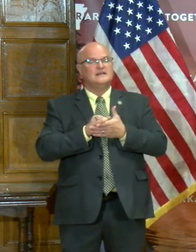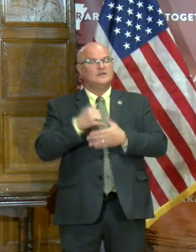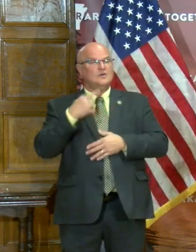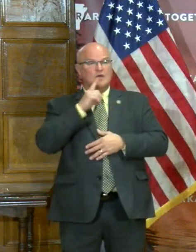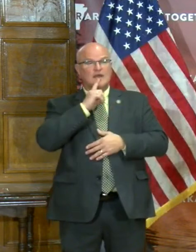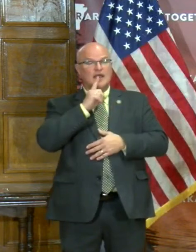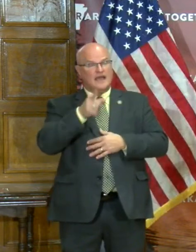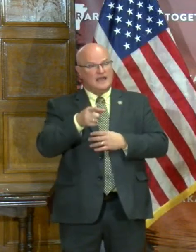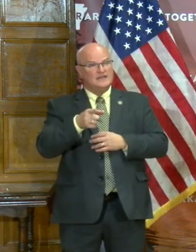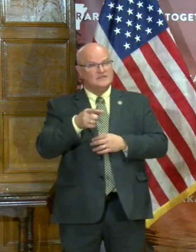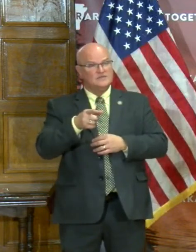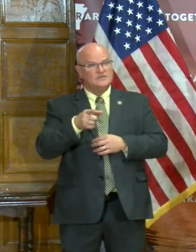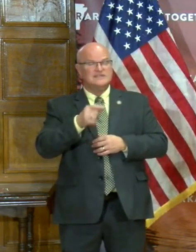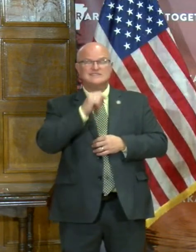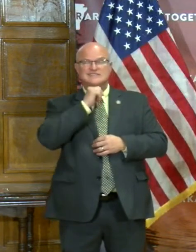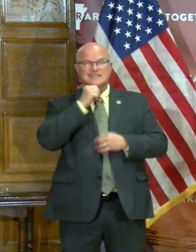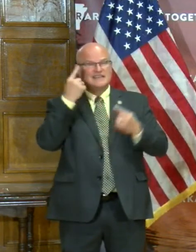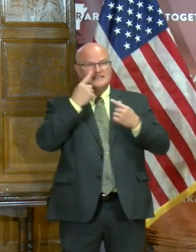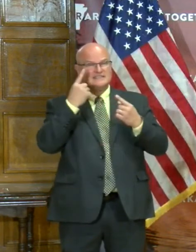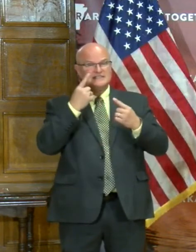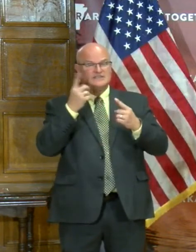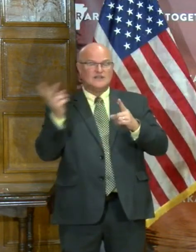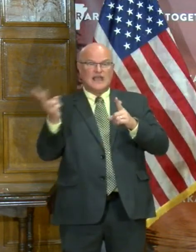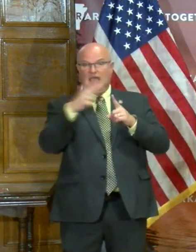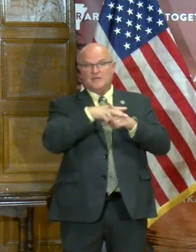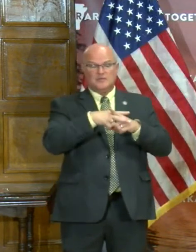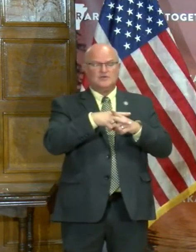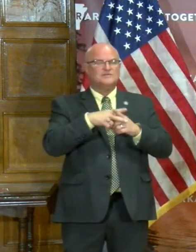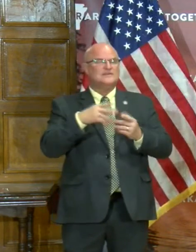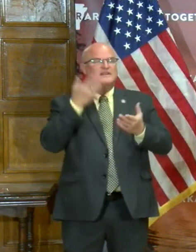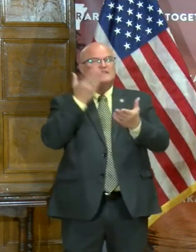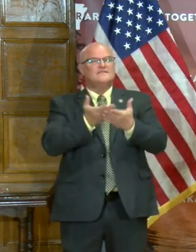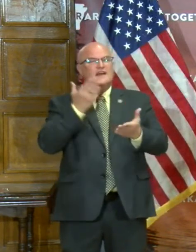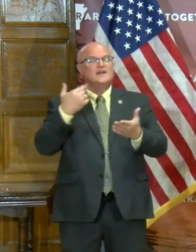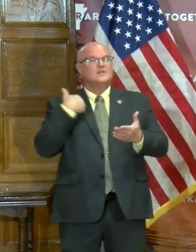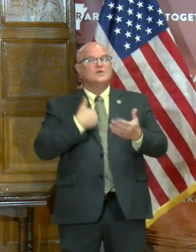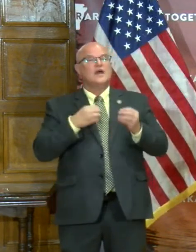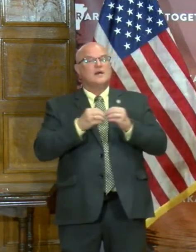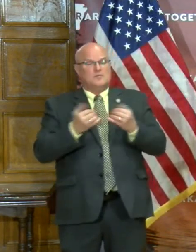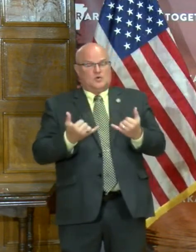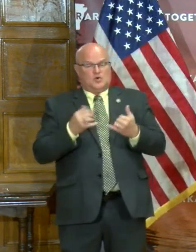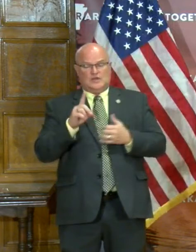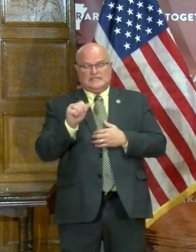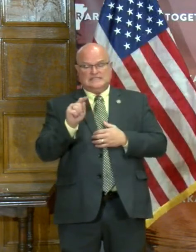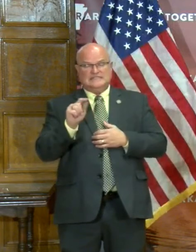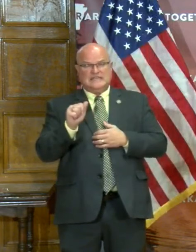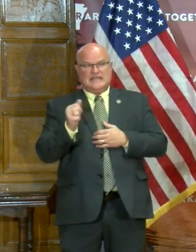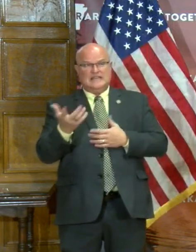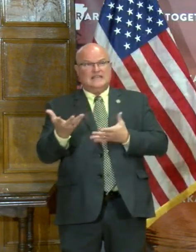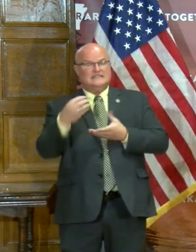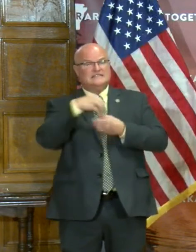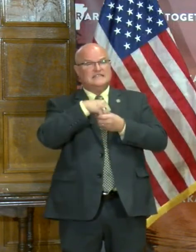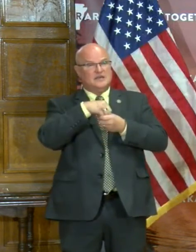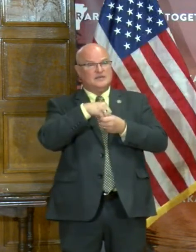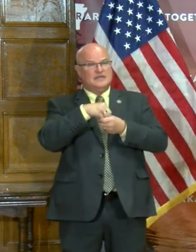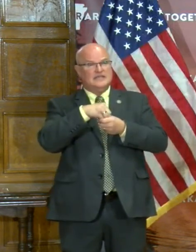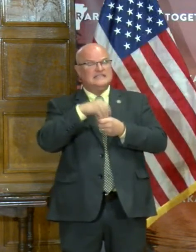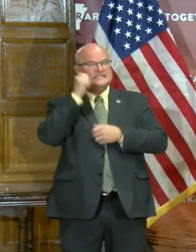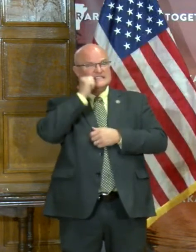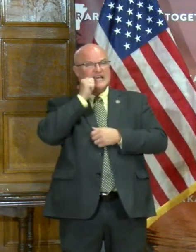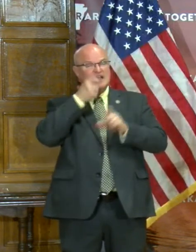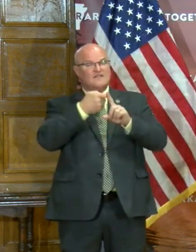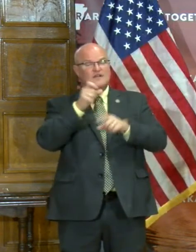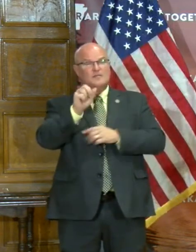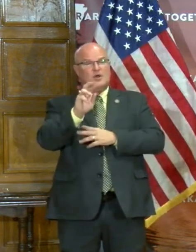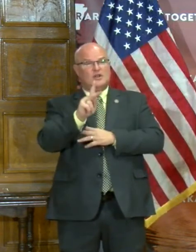we actually did not consider applicable. The fact is, we have more current data that's coming daily out